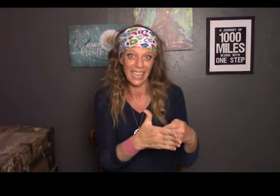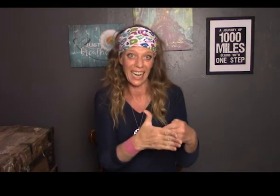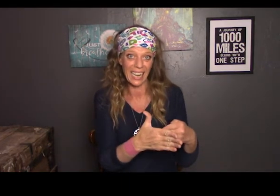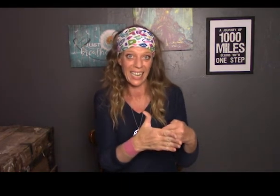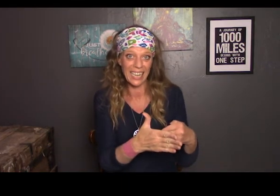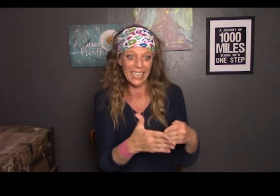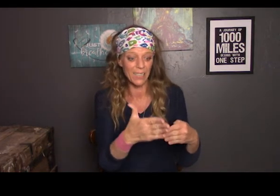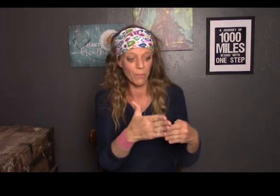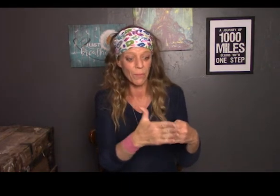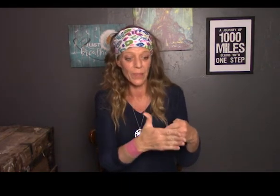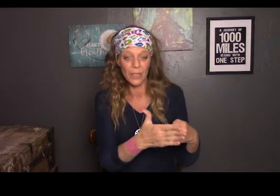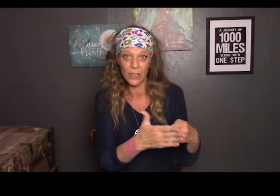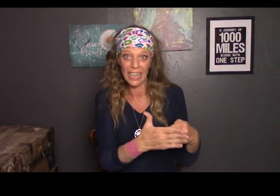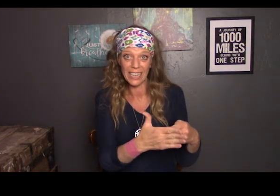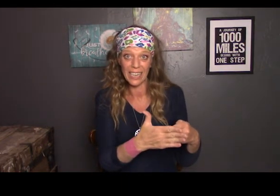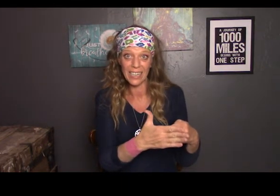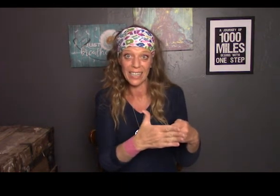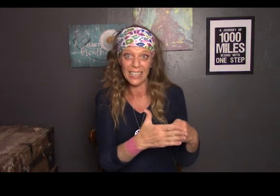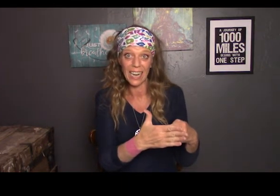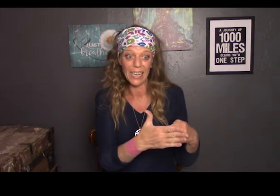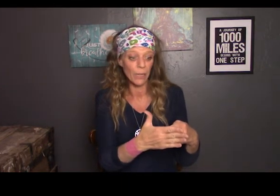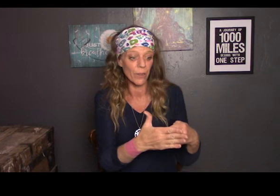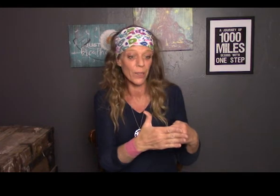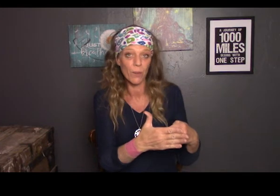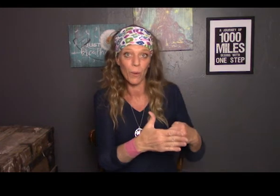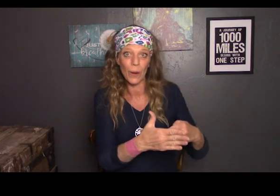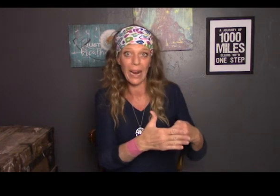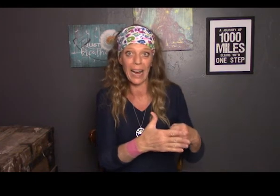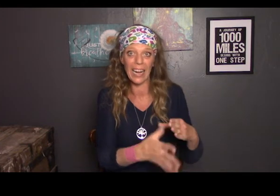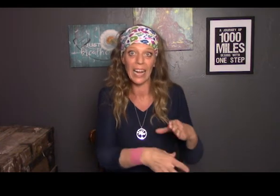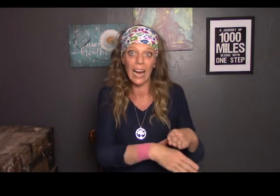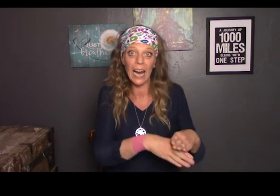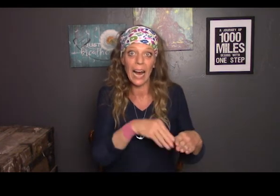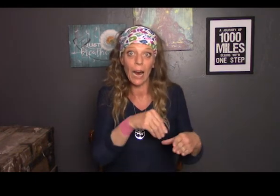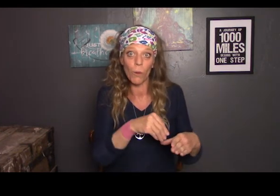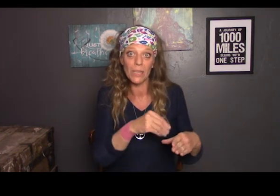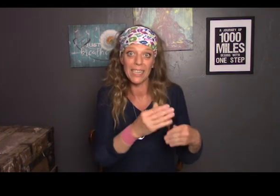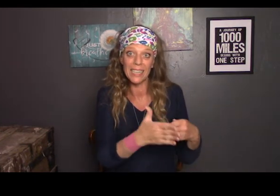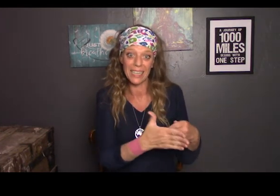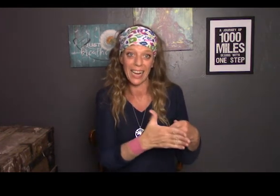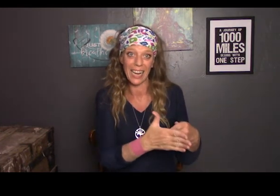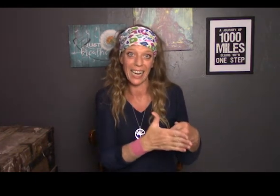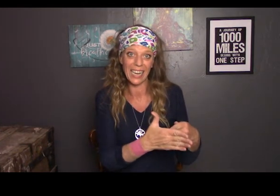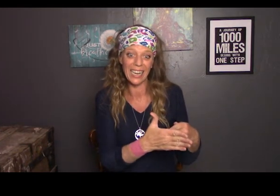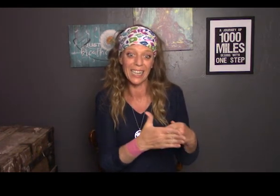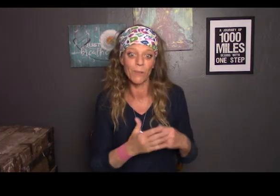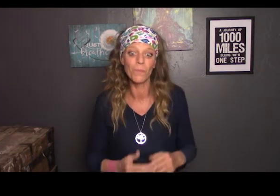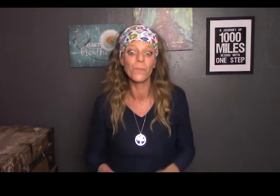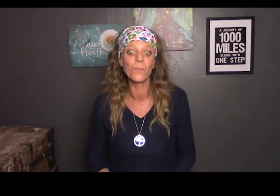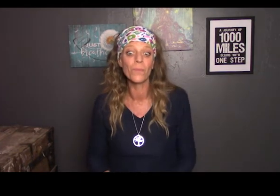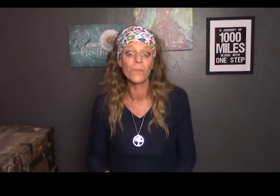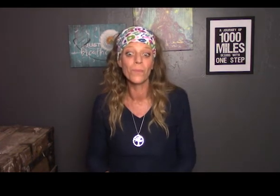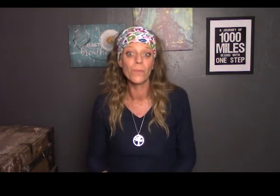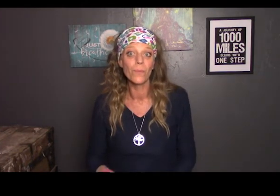outside, right there on the side of your support hand, outside.